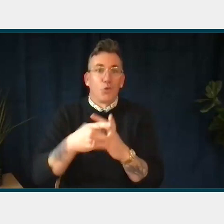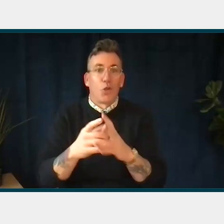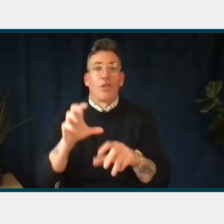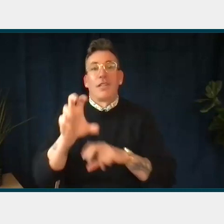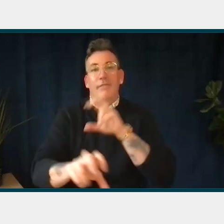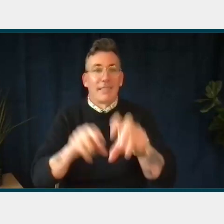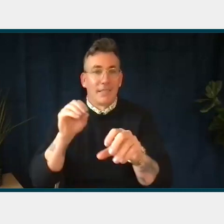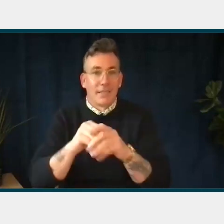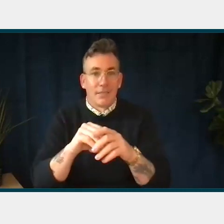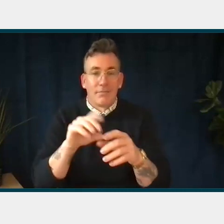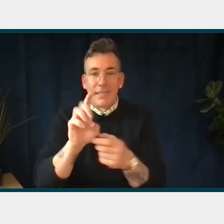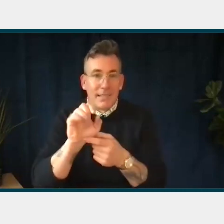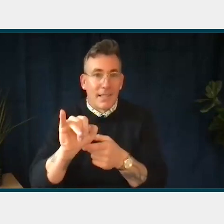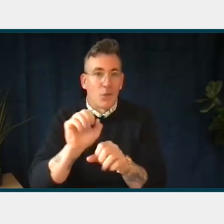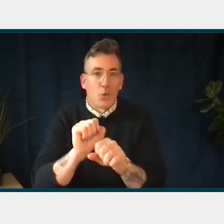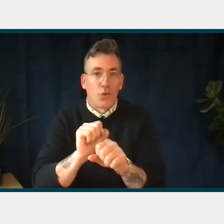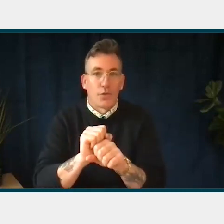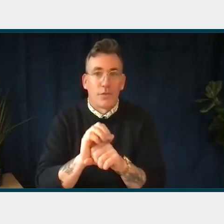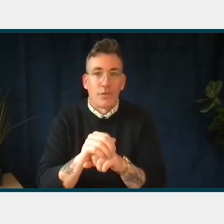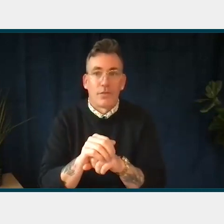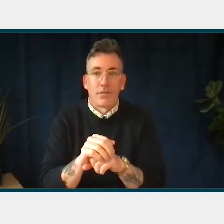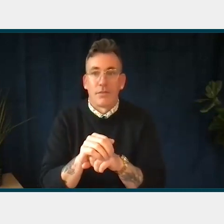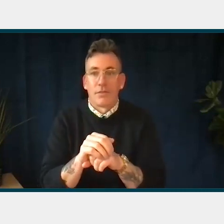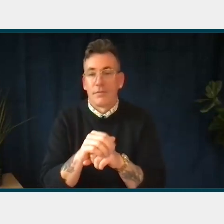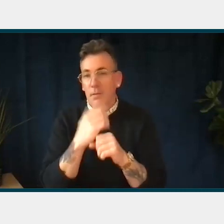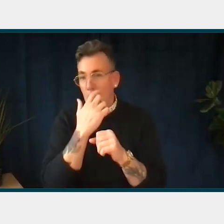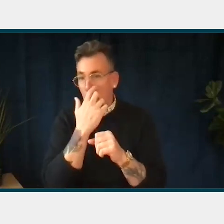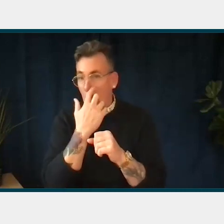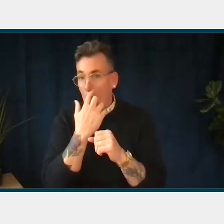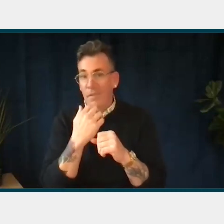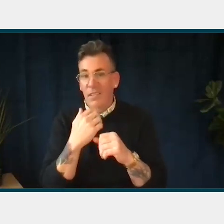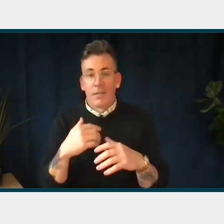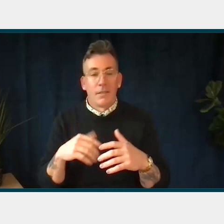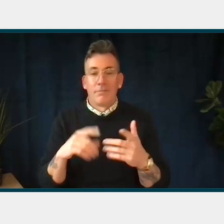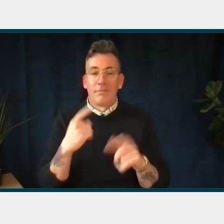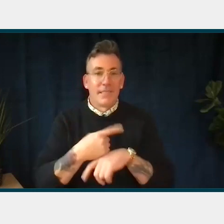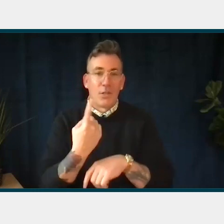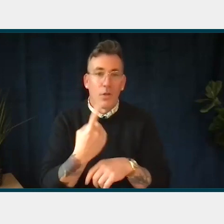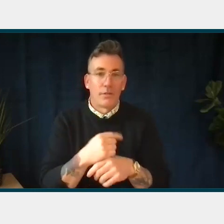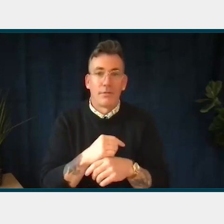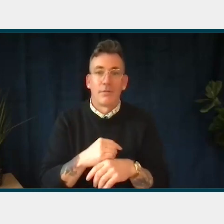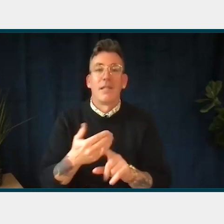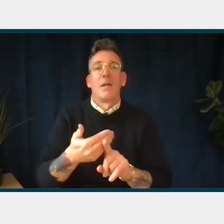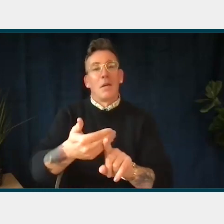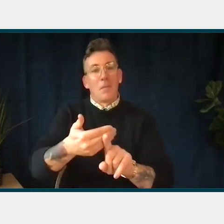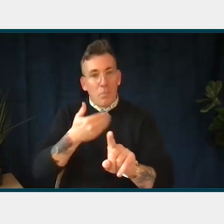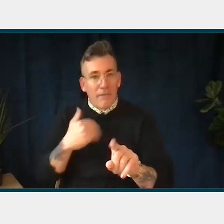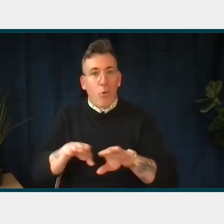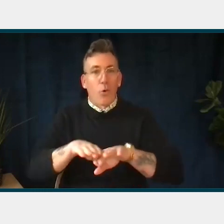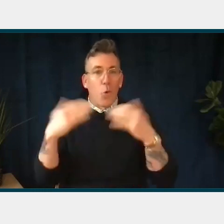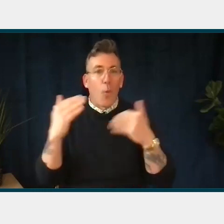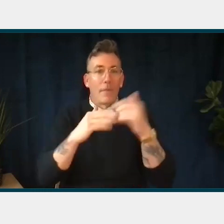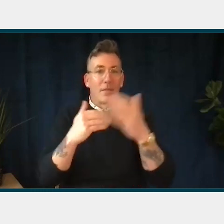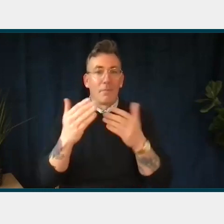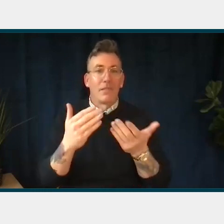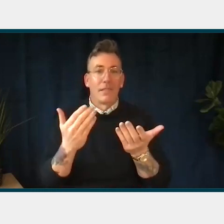we cannot wait for the profit margin to reach a certain point before we invest in DEI work. It has to start from